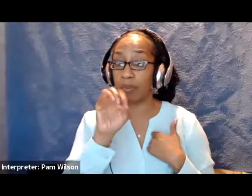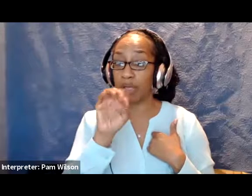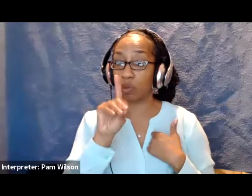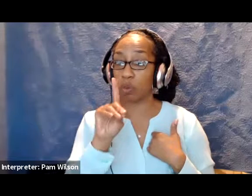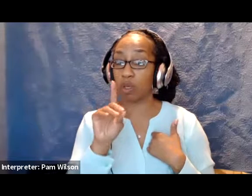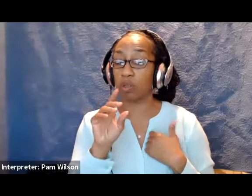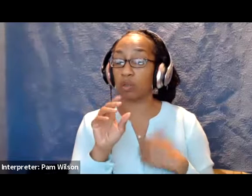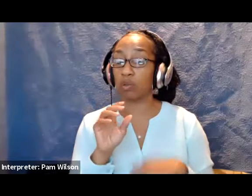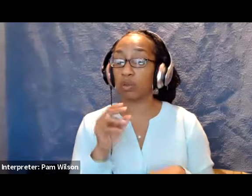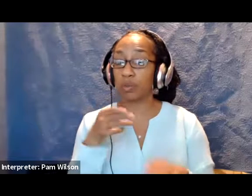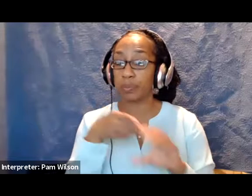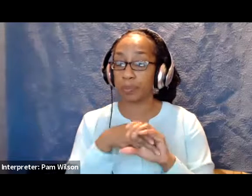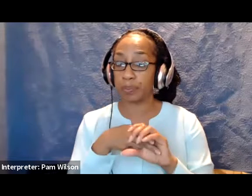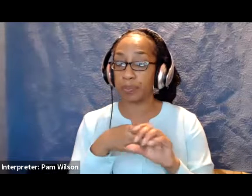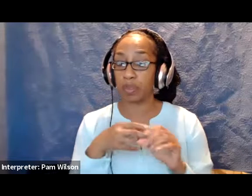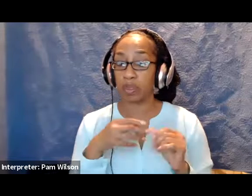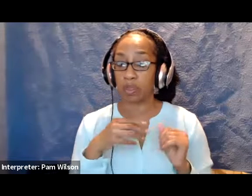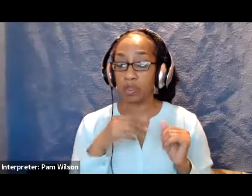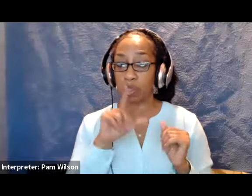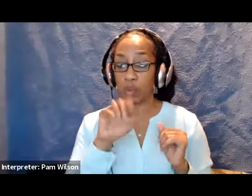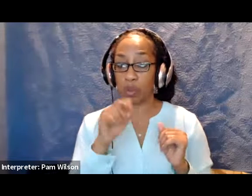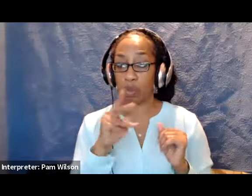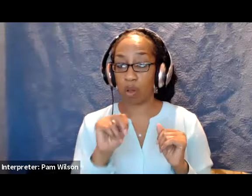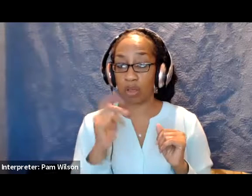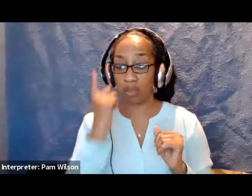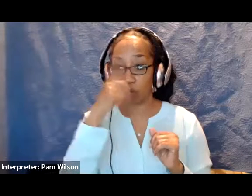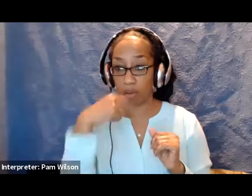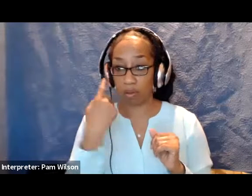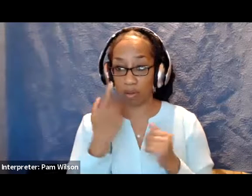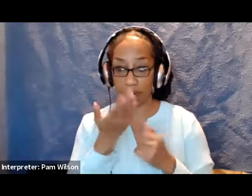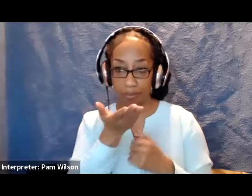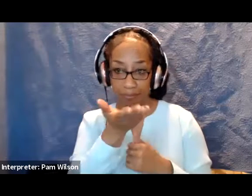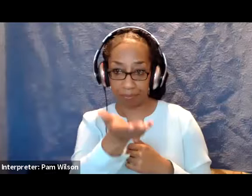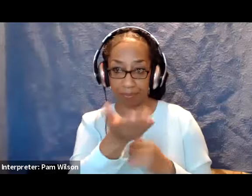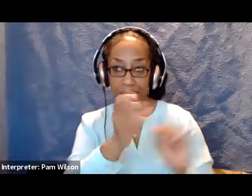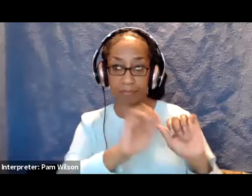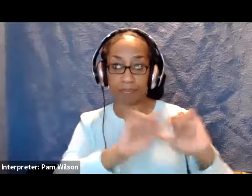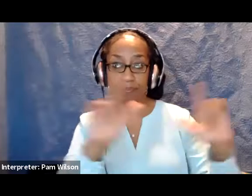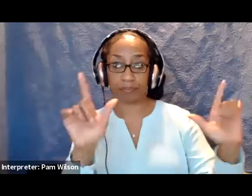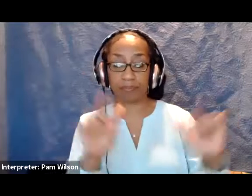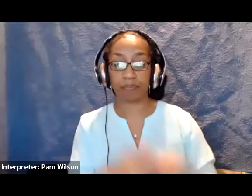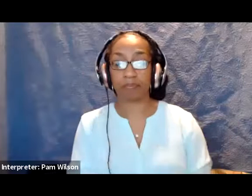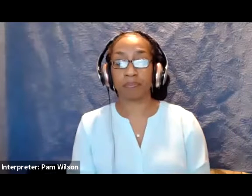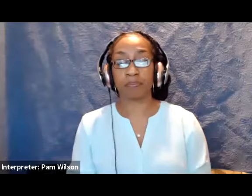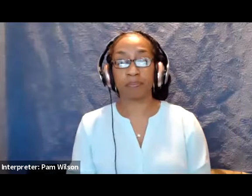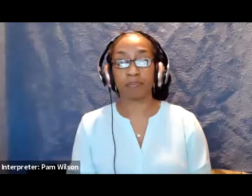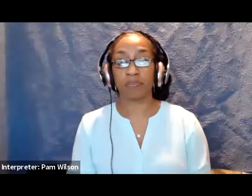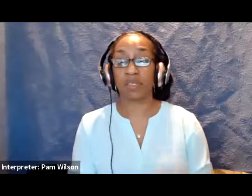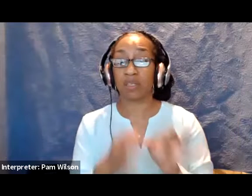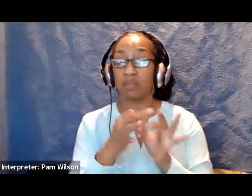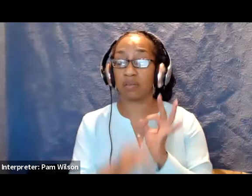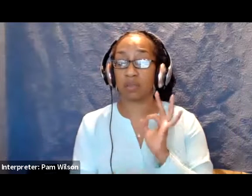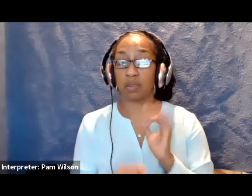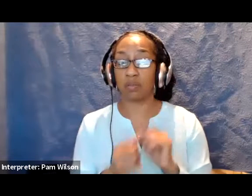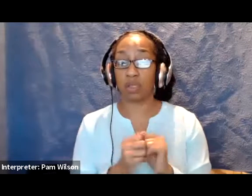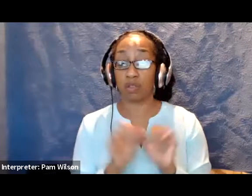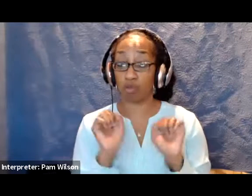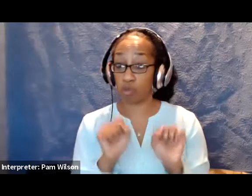basically, once you've logged in, this is what your screen is going to look like. It's very basic. You can change your